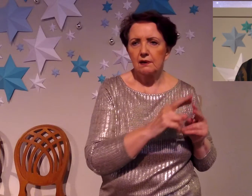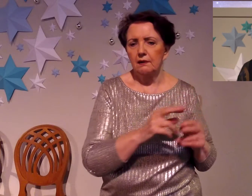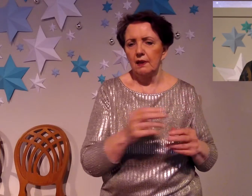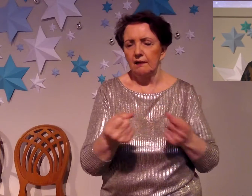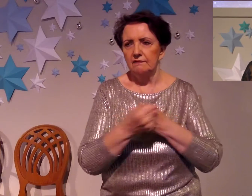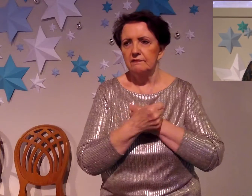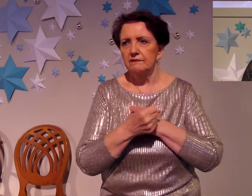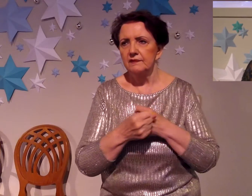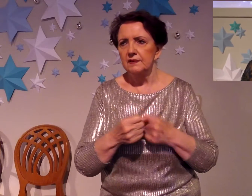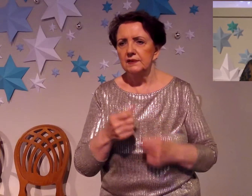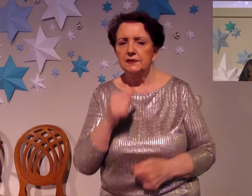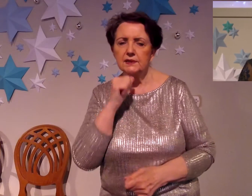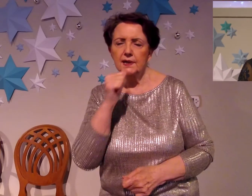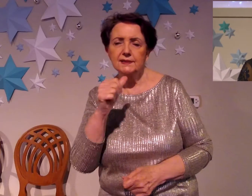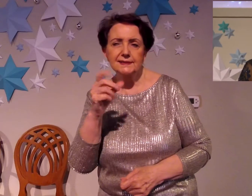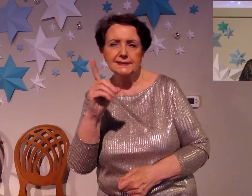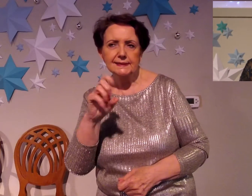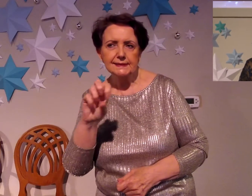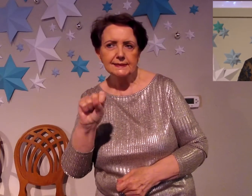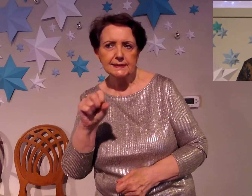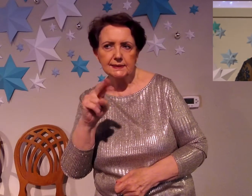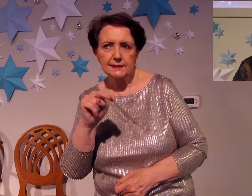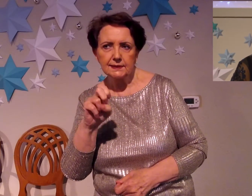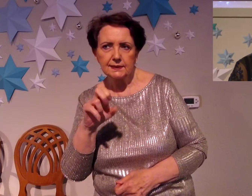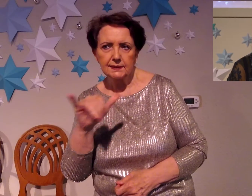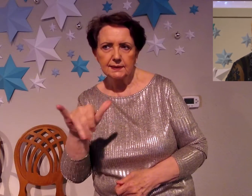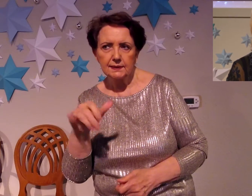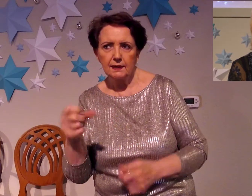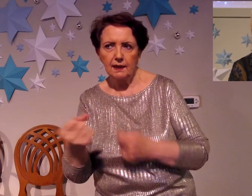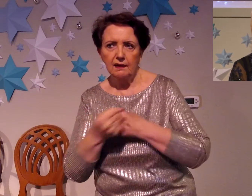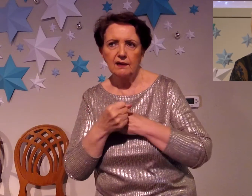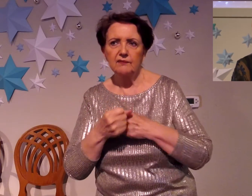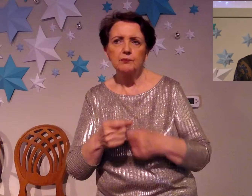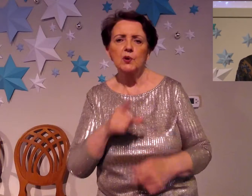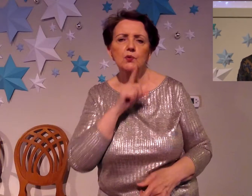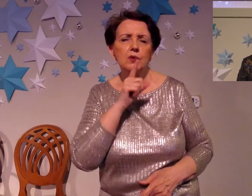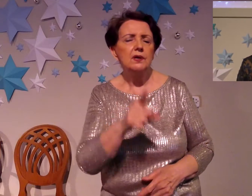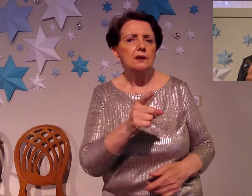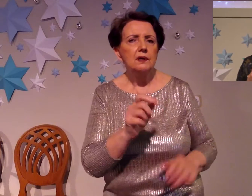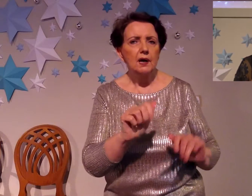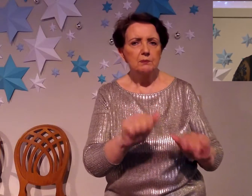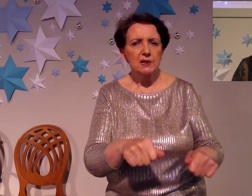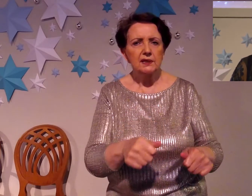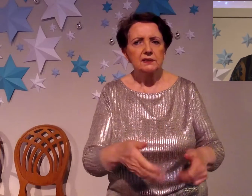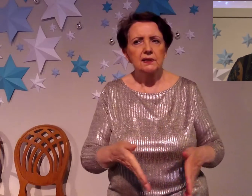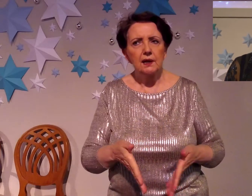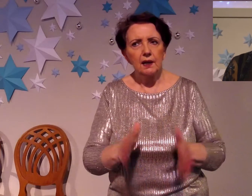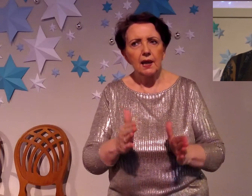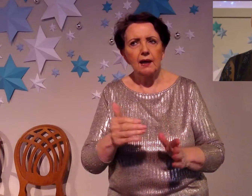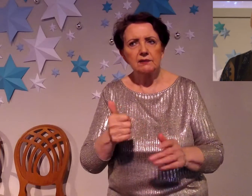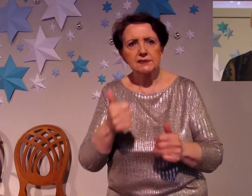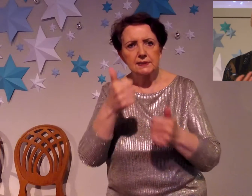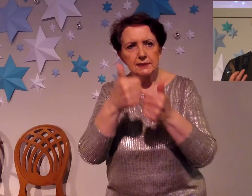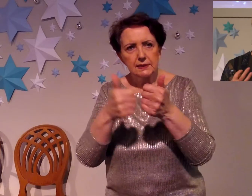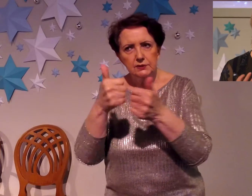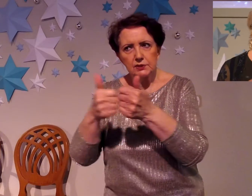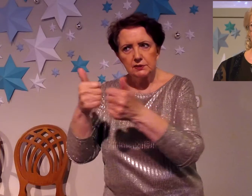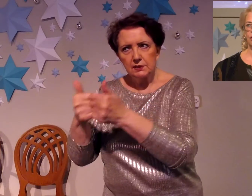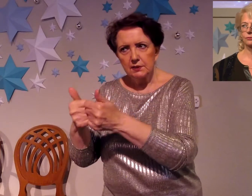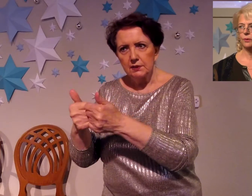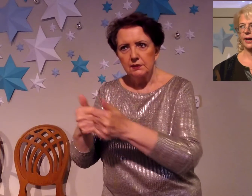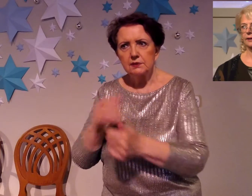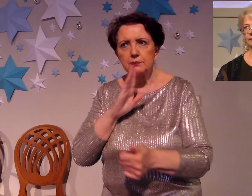love. But true ability to allow us to each be who we are in